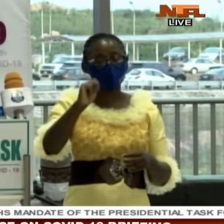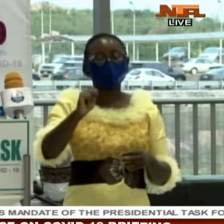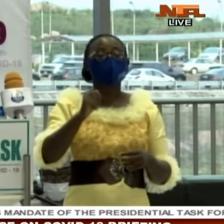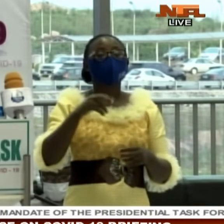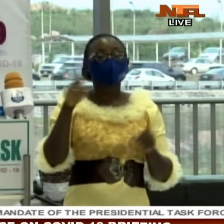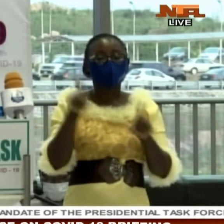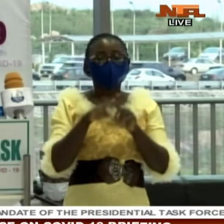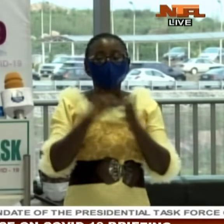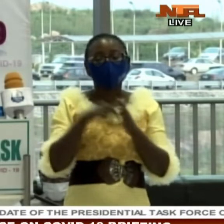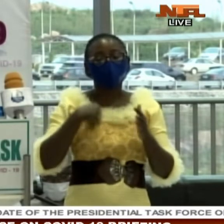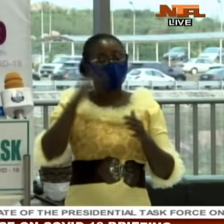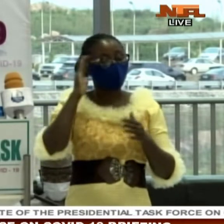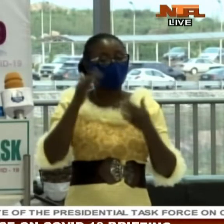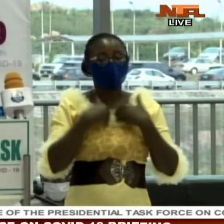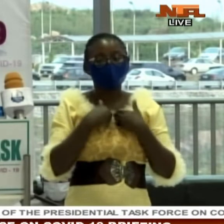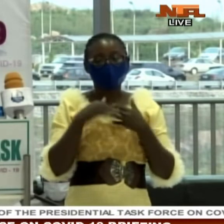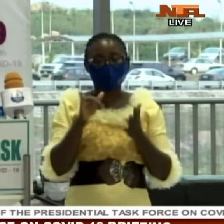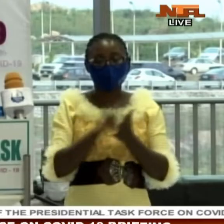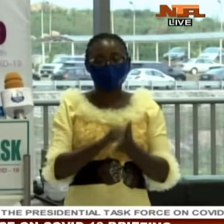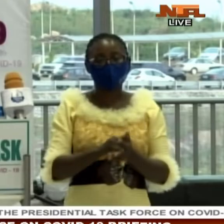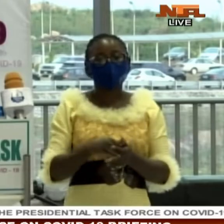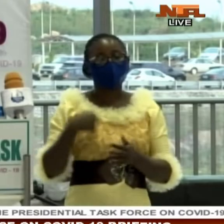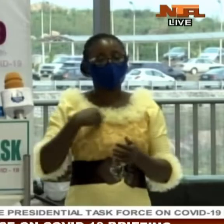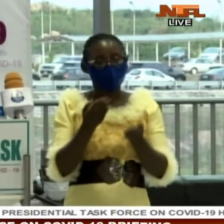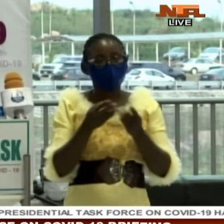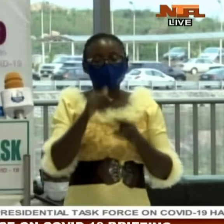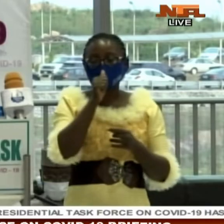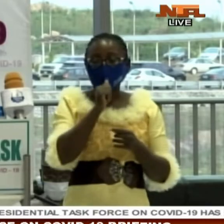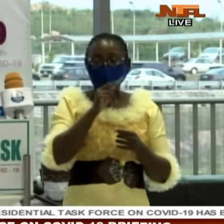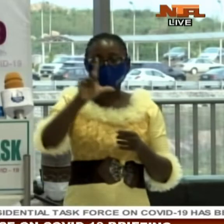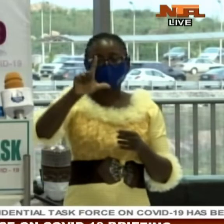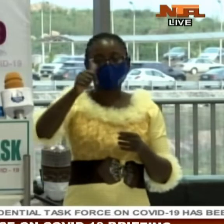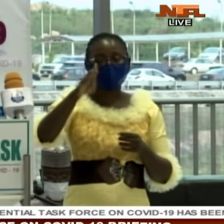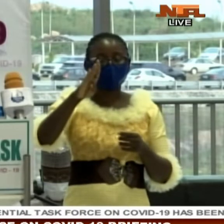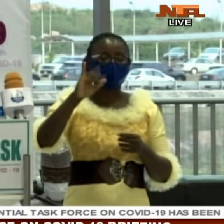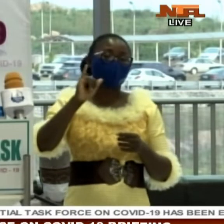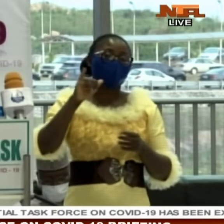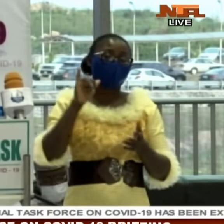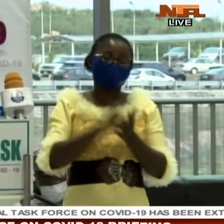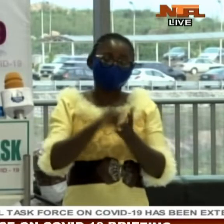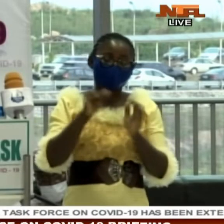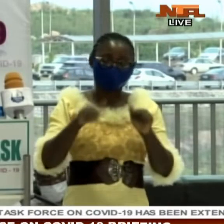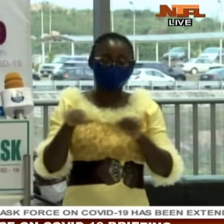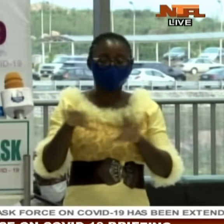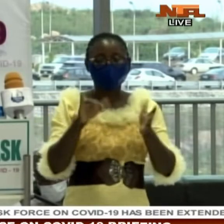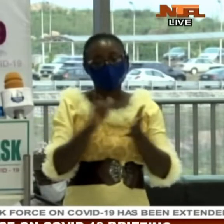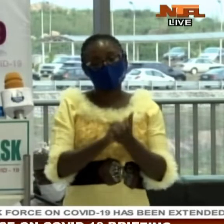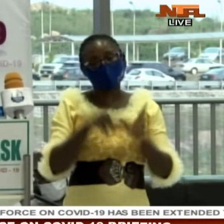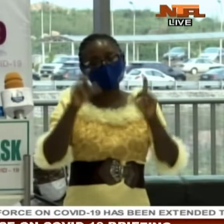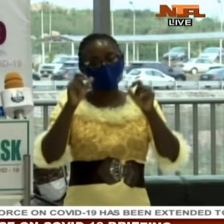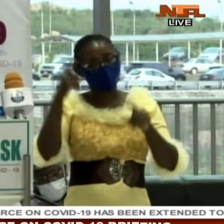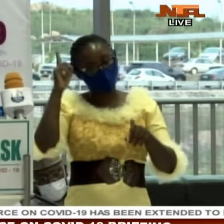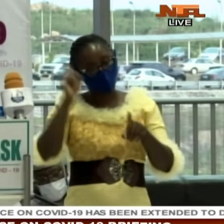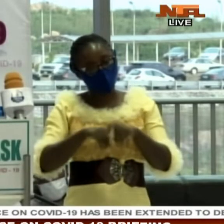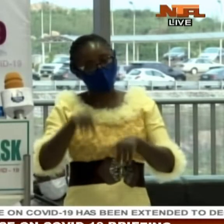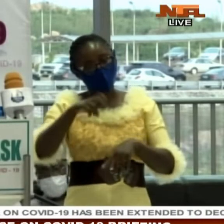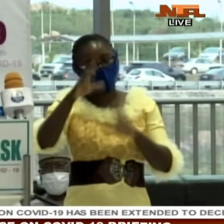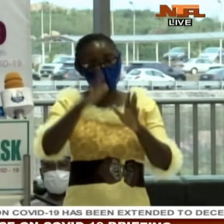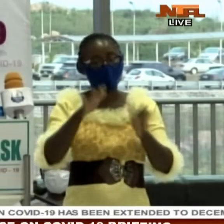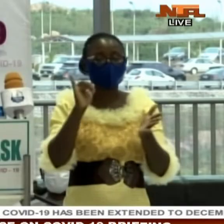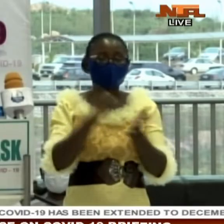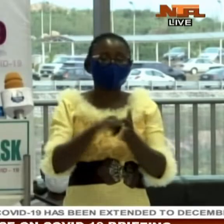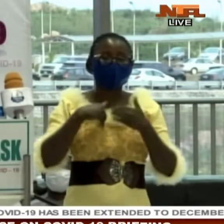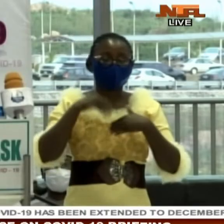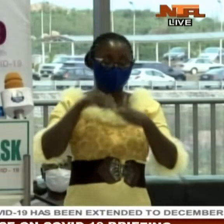spoke, private laboratories that can provide this testing to travelers that have come into the country as well as